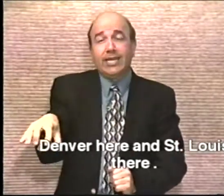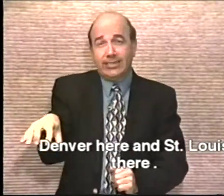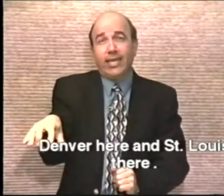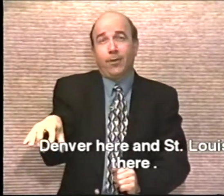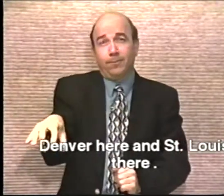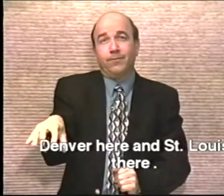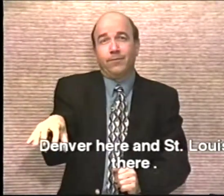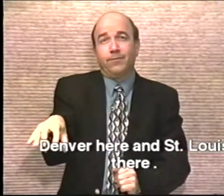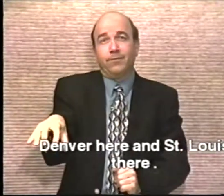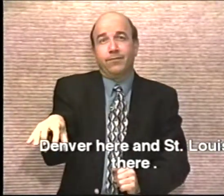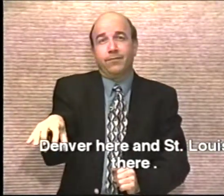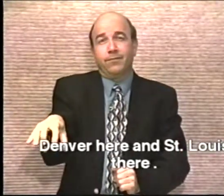here.